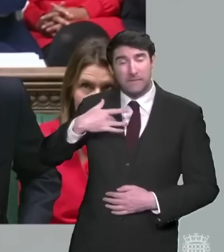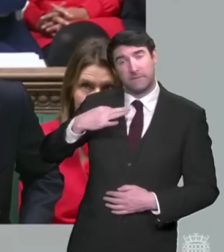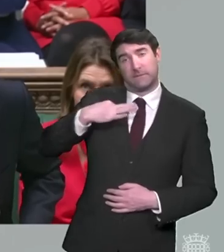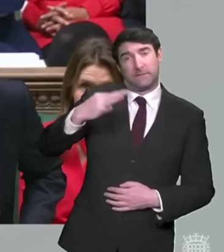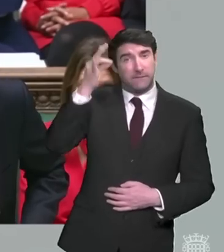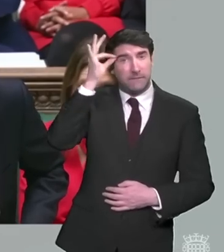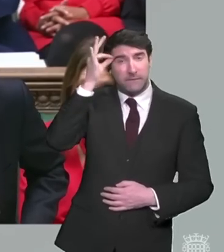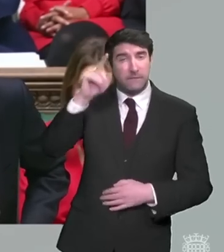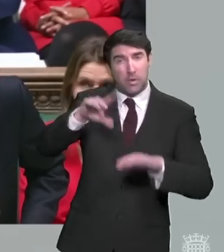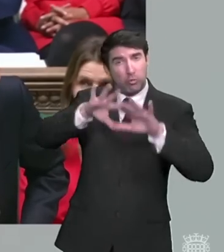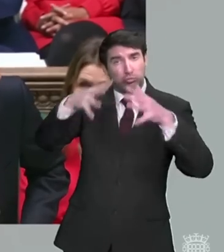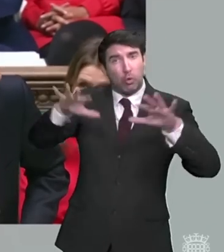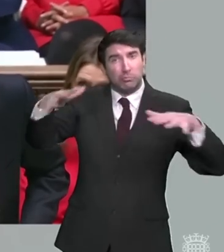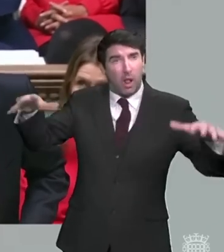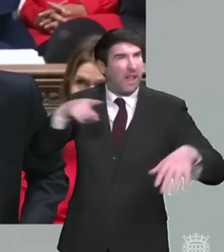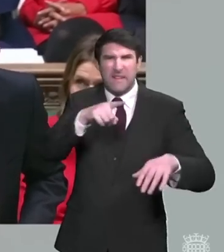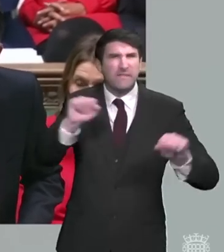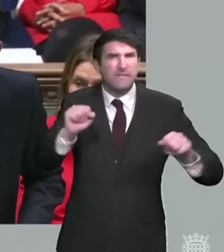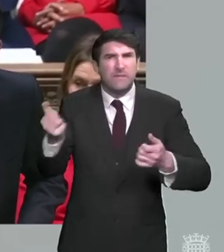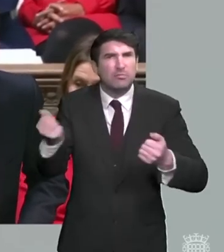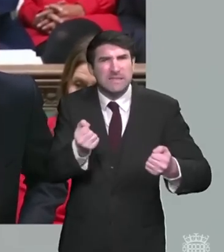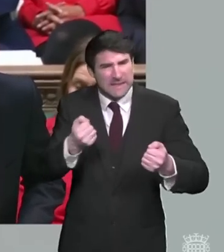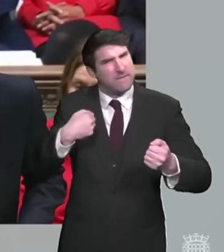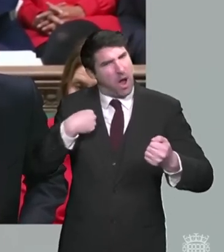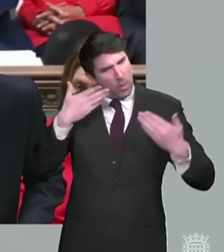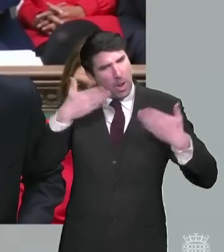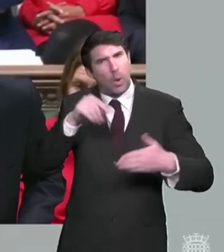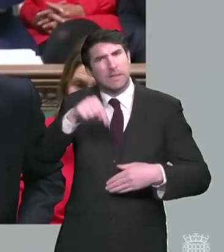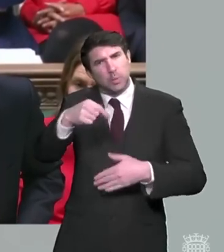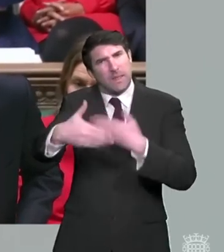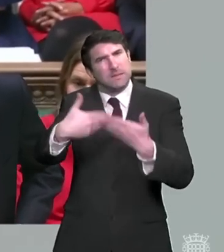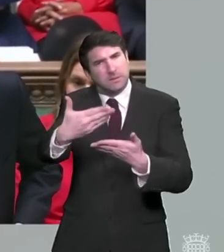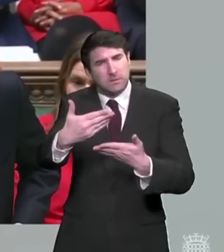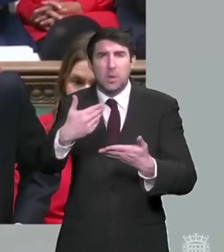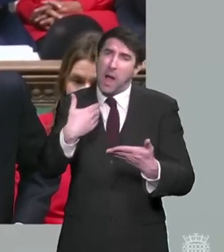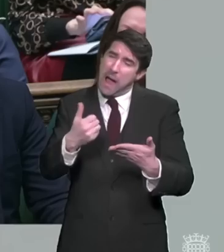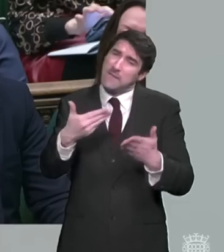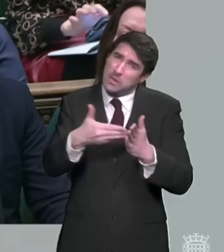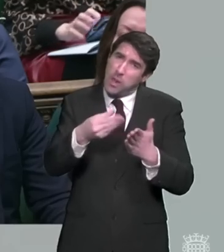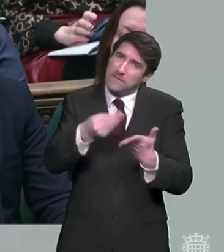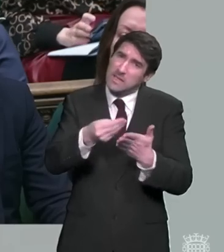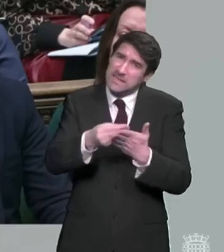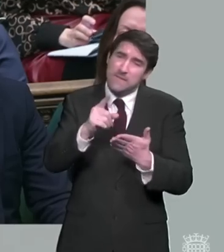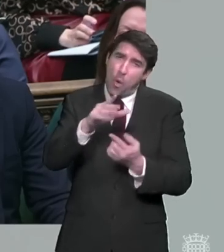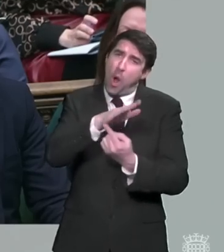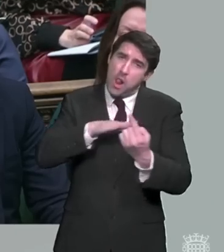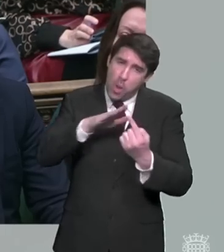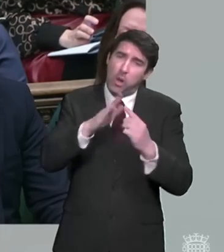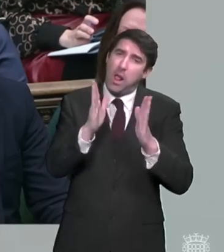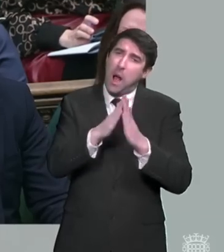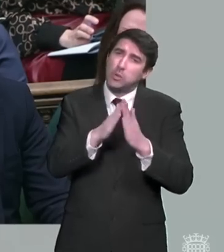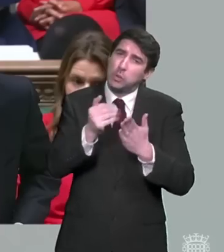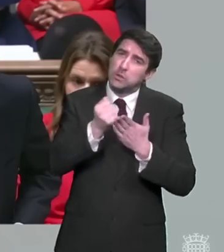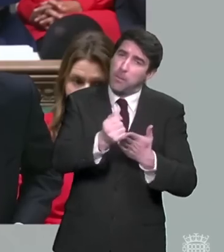should be getting to them. I'll make sure that it moves as quickly as possible. But we also put in place the local household support fund to provide discretionary funding that